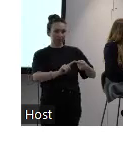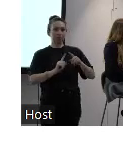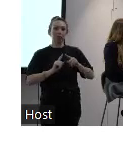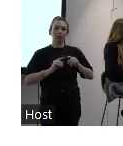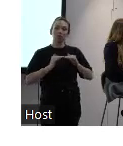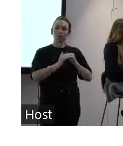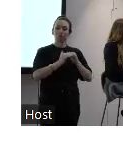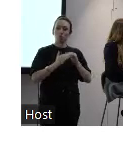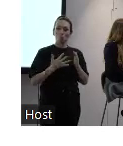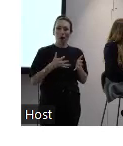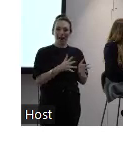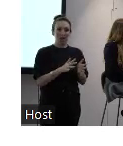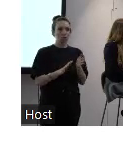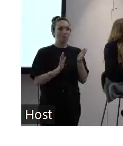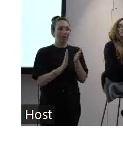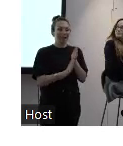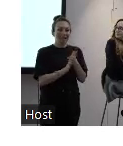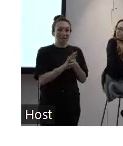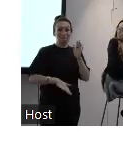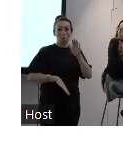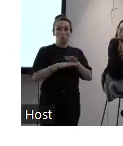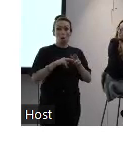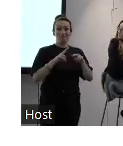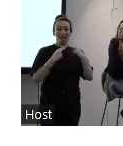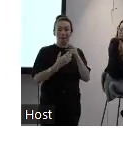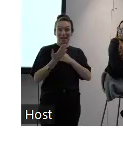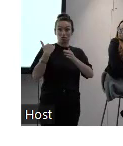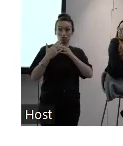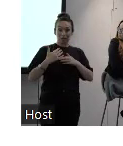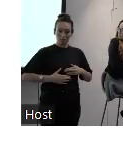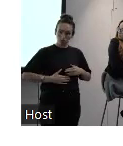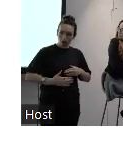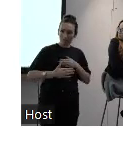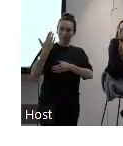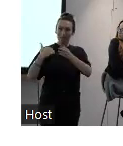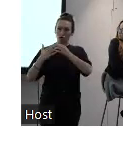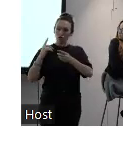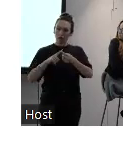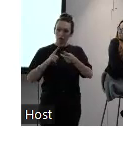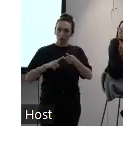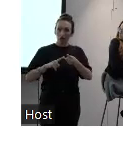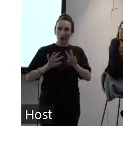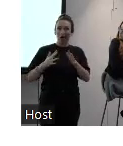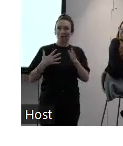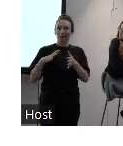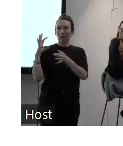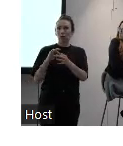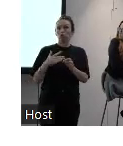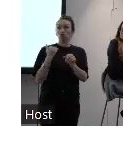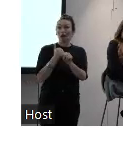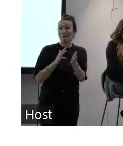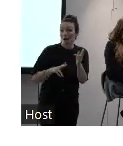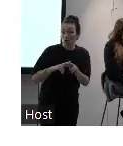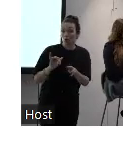collect all of their family history, including pregnancy history, including history that affects the grandparents and close aunts